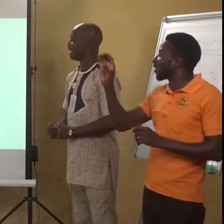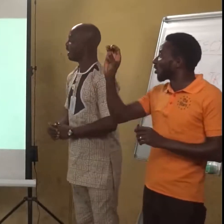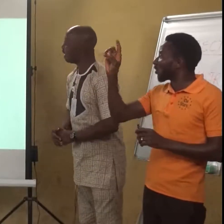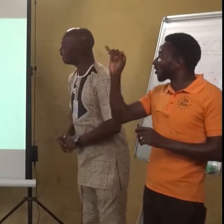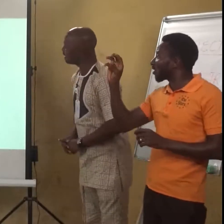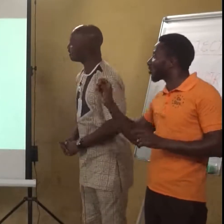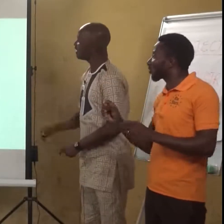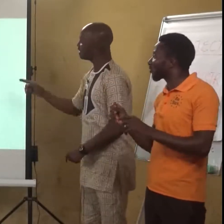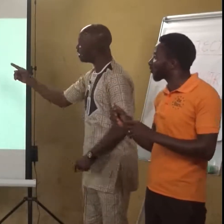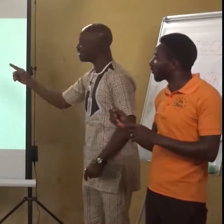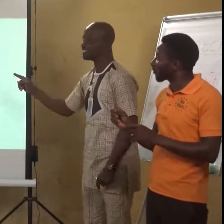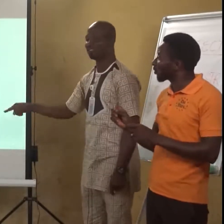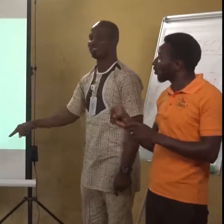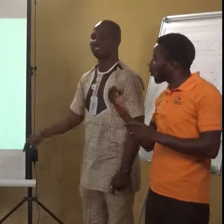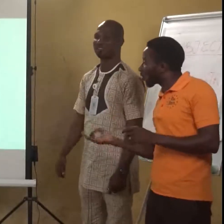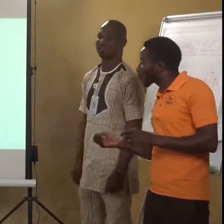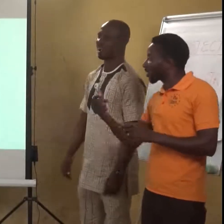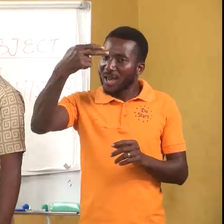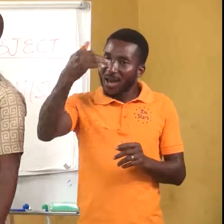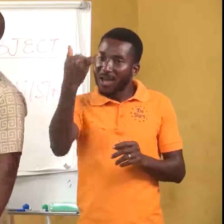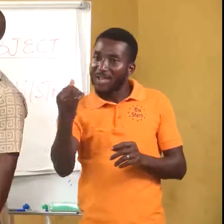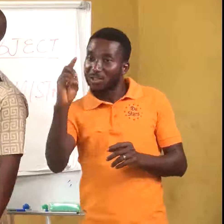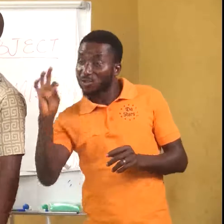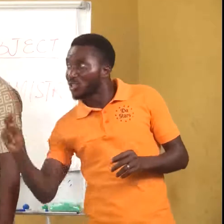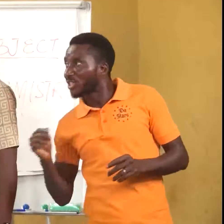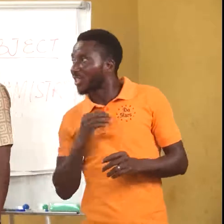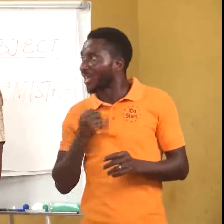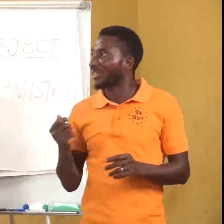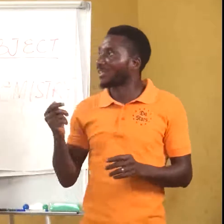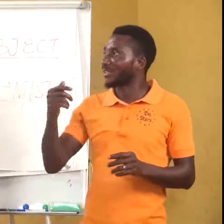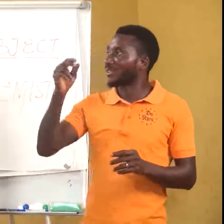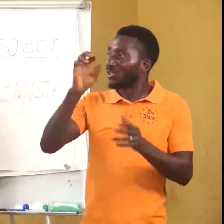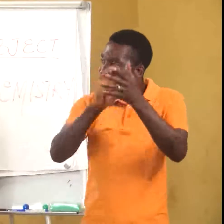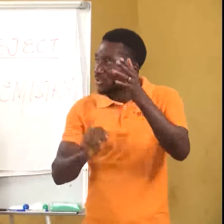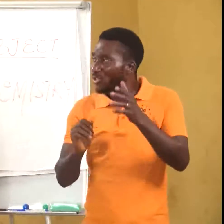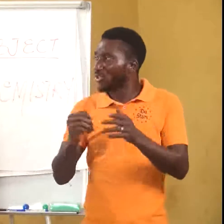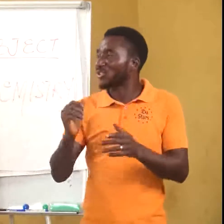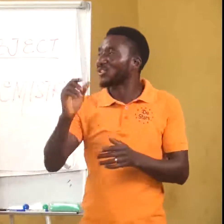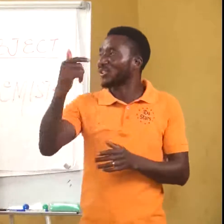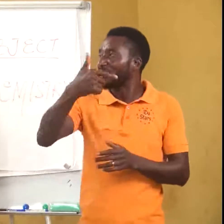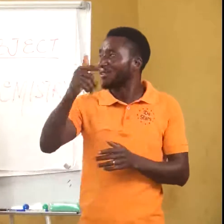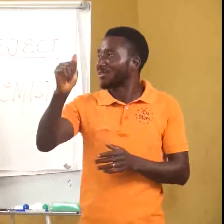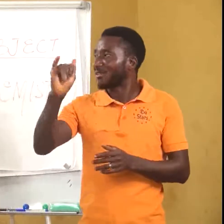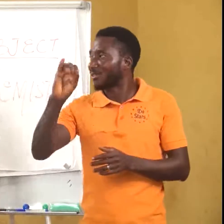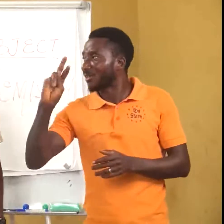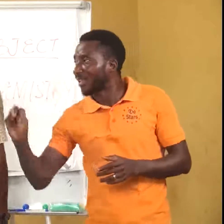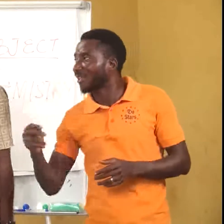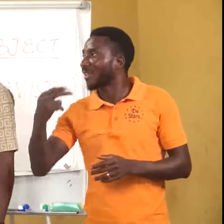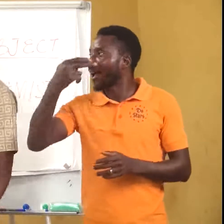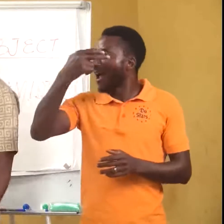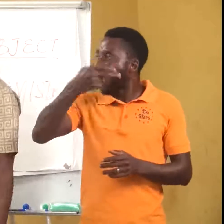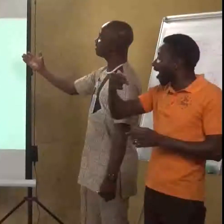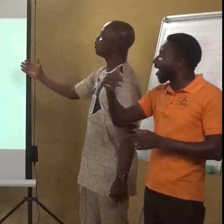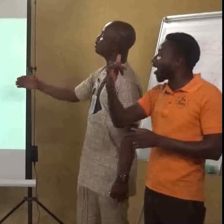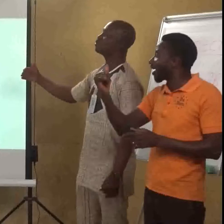And oxidation is increase in oxidation number while reduction is decrease in oxidation number. When we